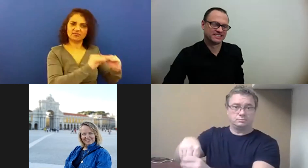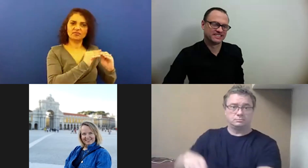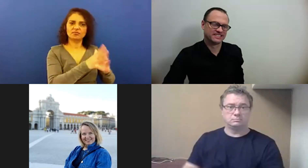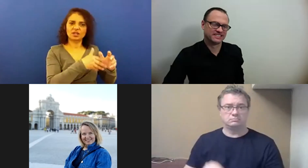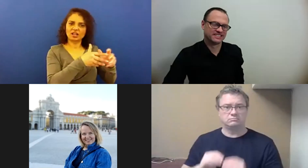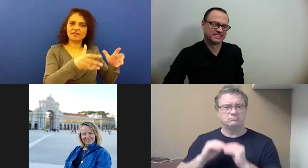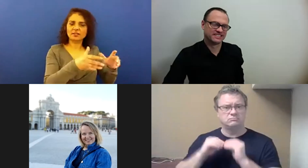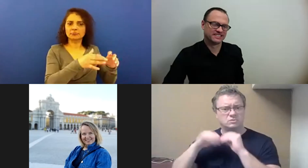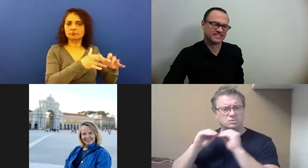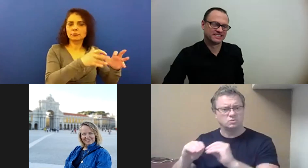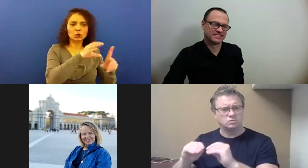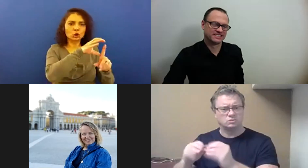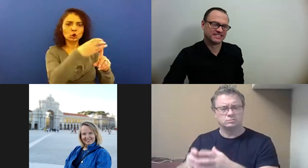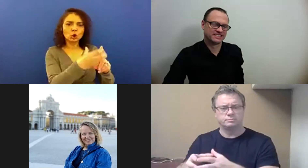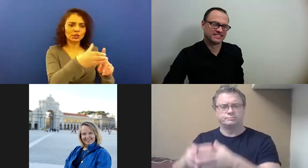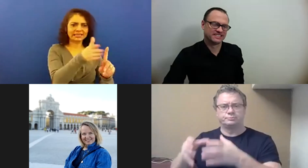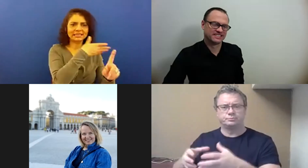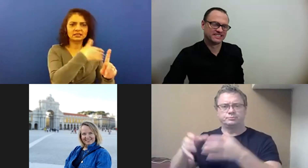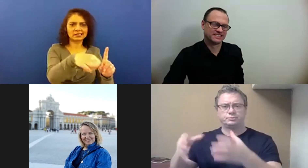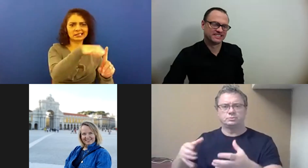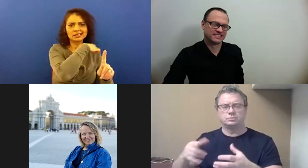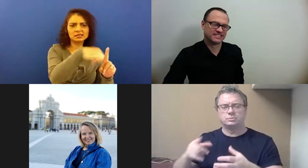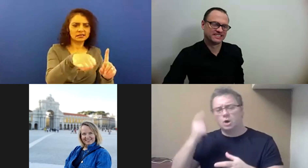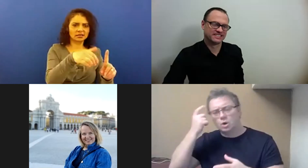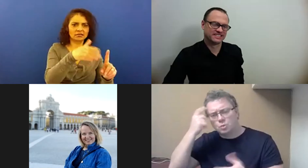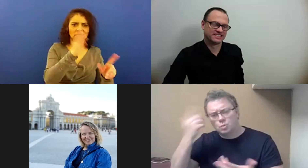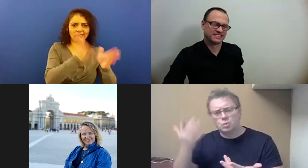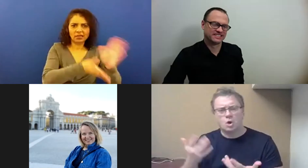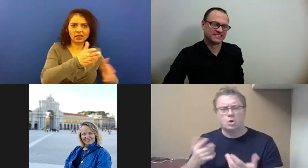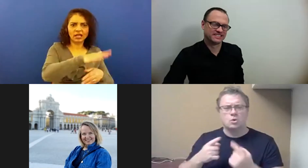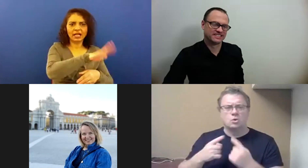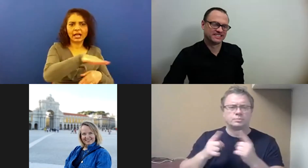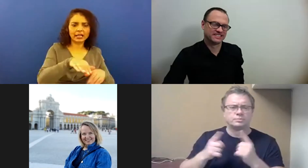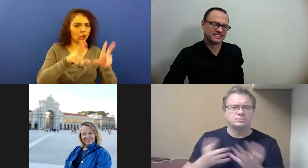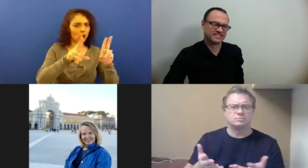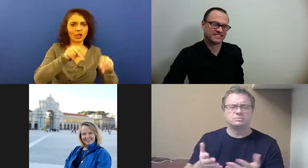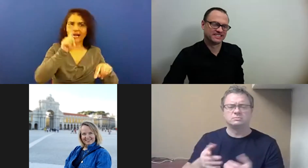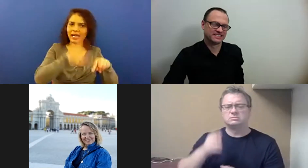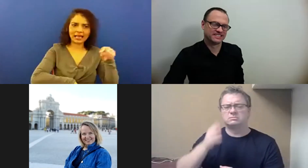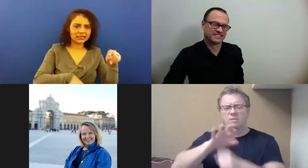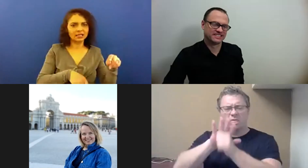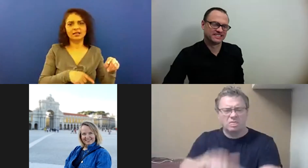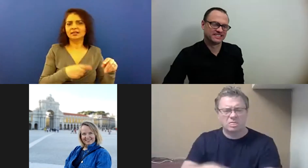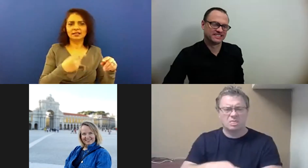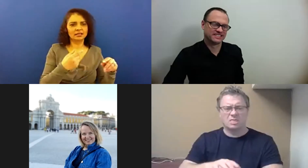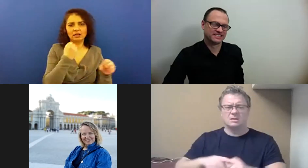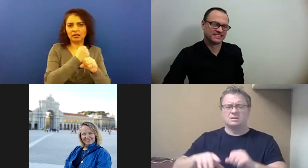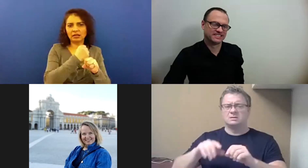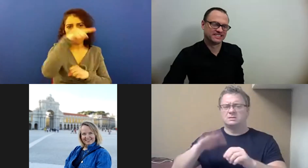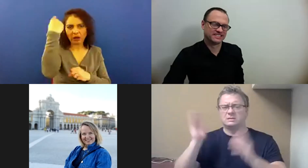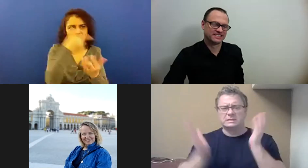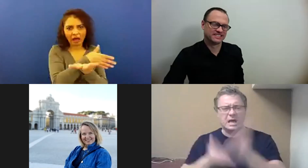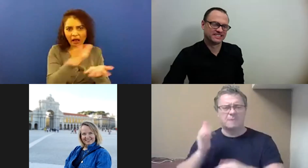Through the network of national presidents of national deaf associations, I'm trying to